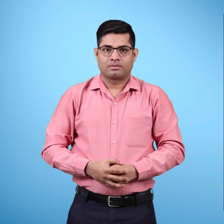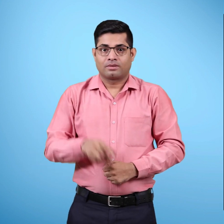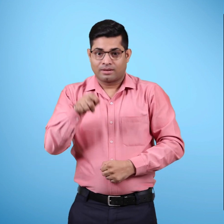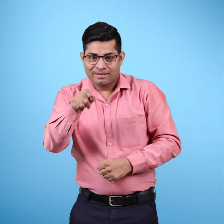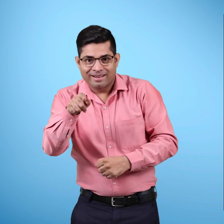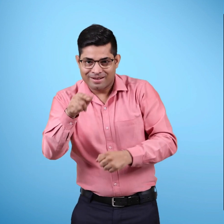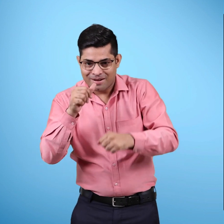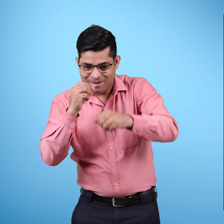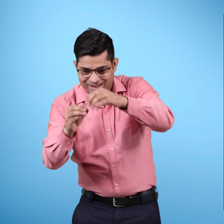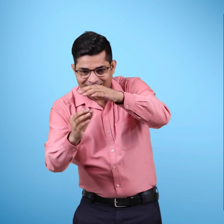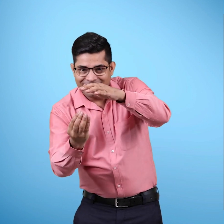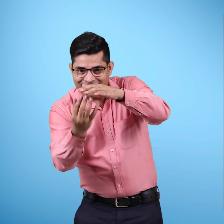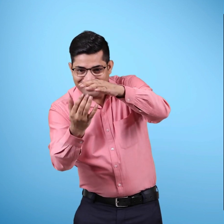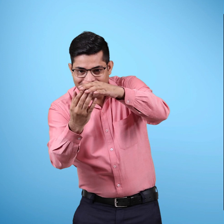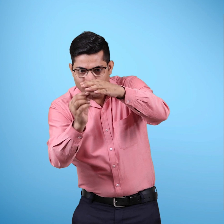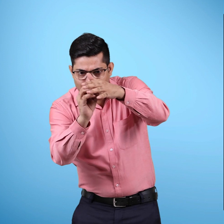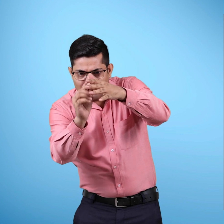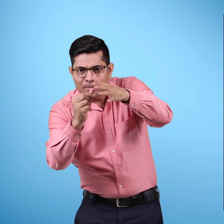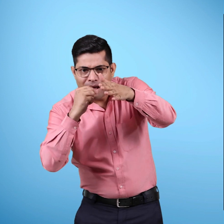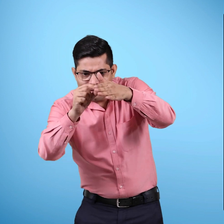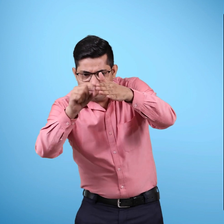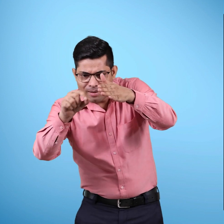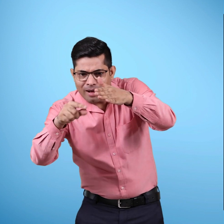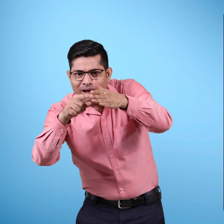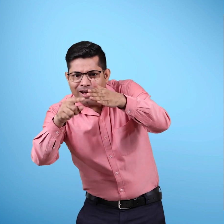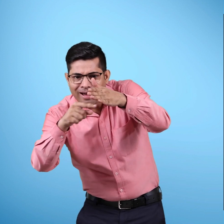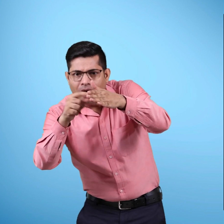What makes the water appear on the polythene bag?